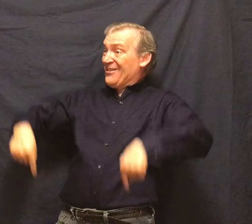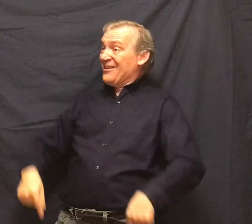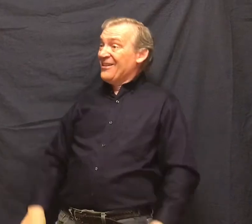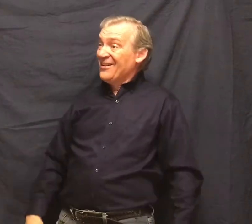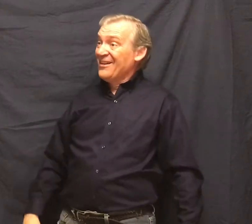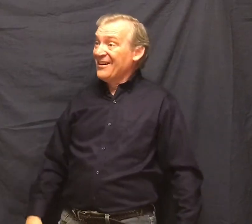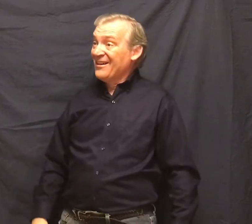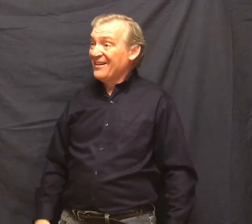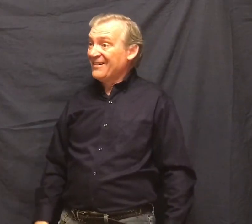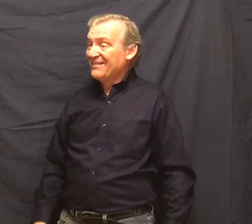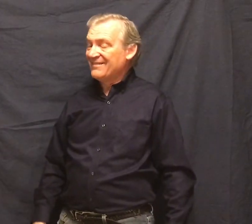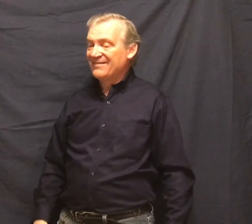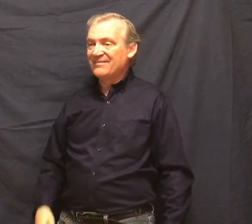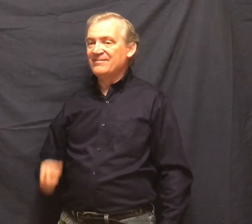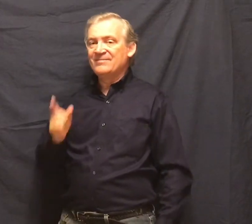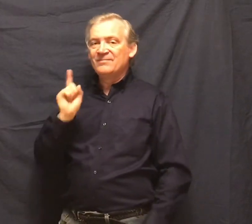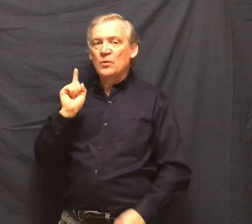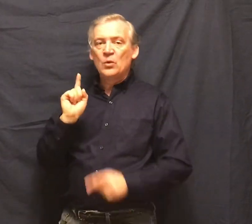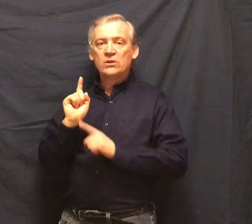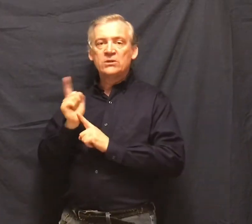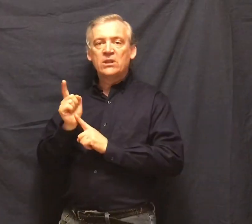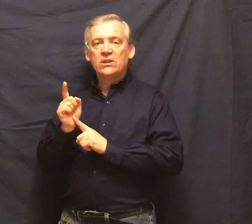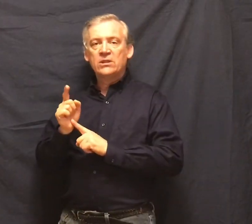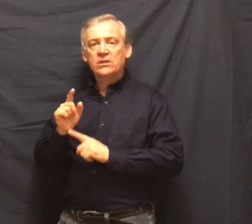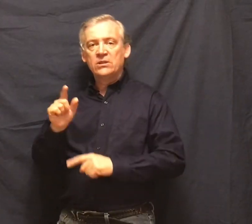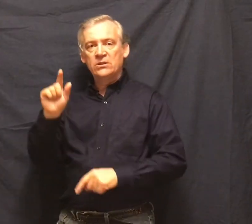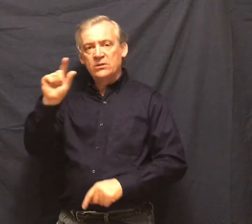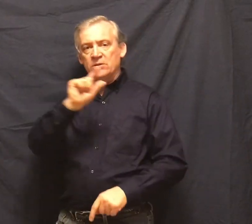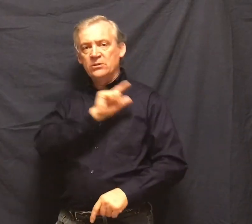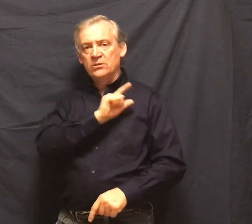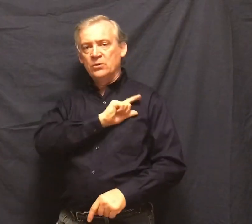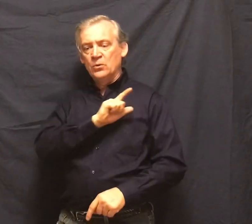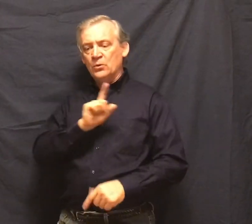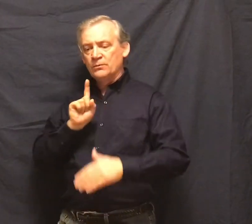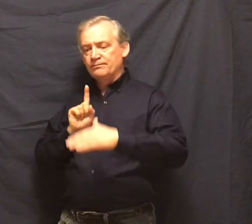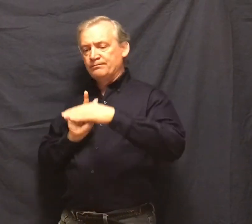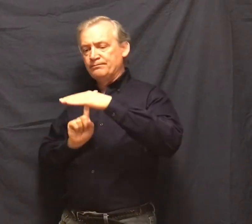In a second, George stood framed in the door, and he looked disapprovingly about.